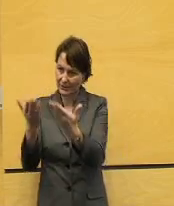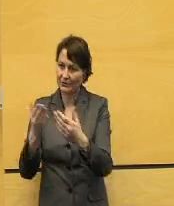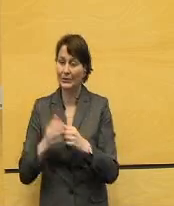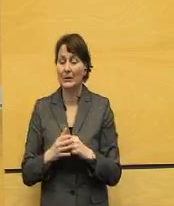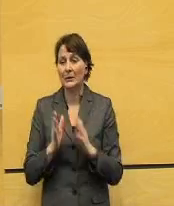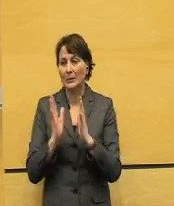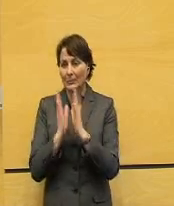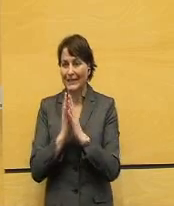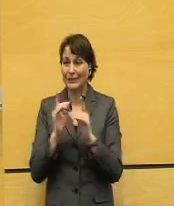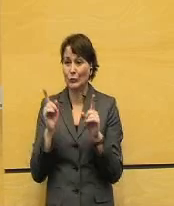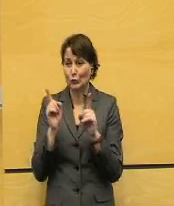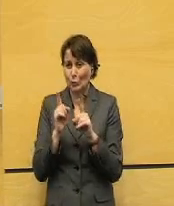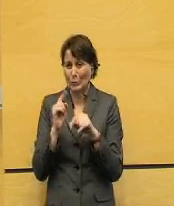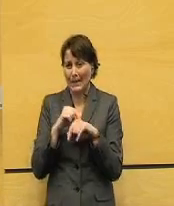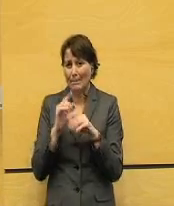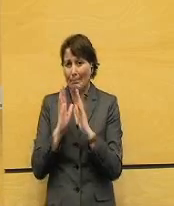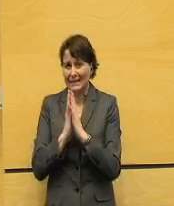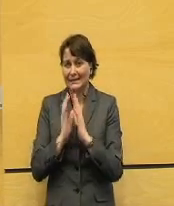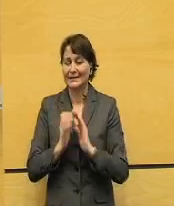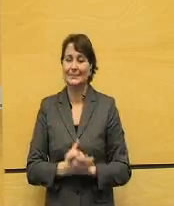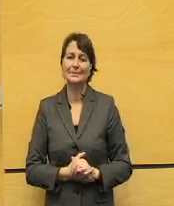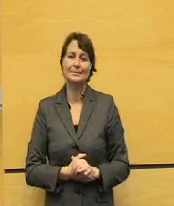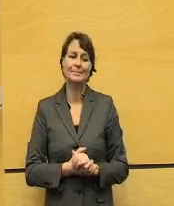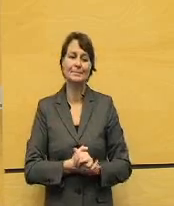short answer, please.